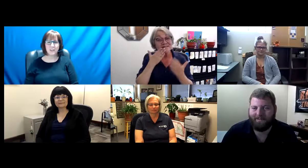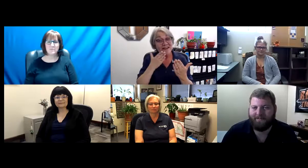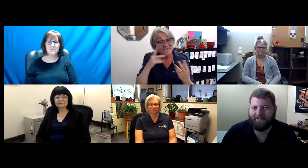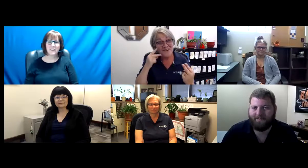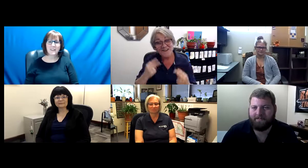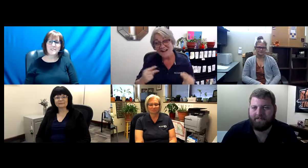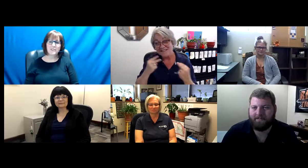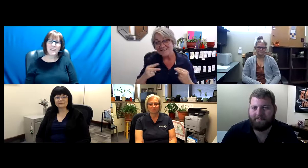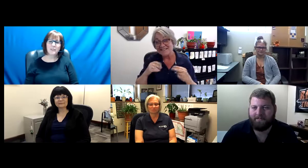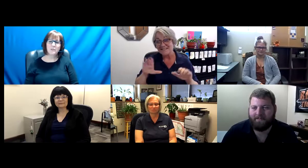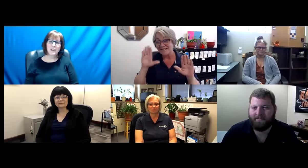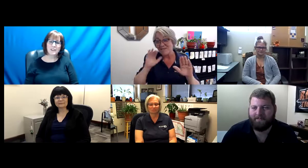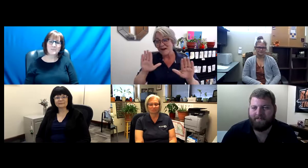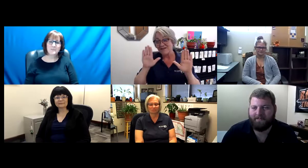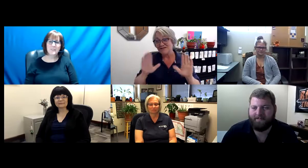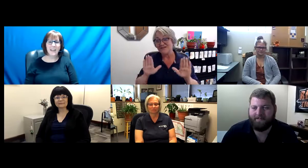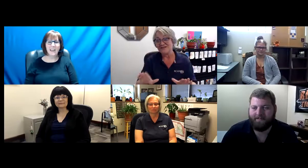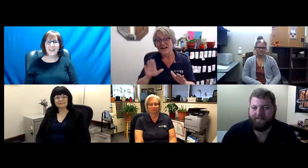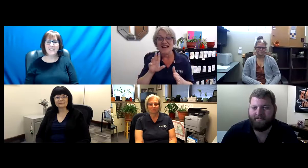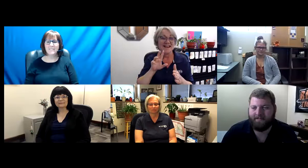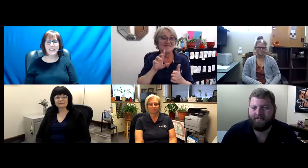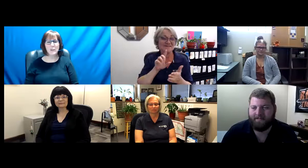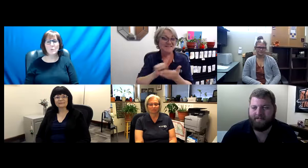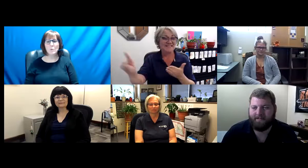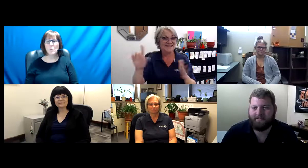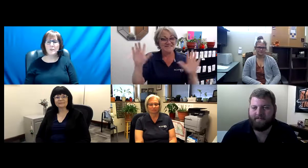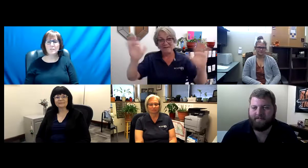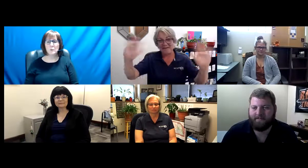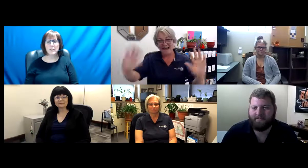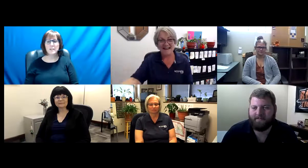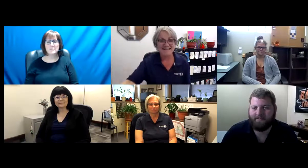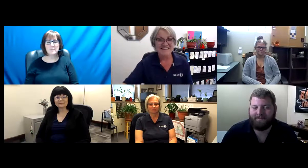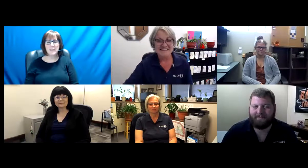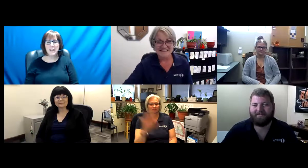So thank you for watching. Have a wonderful week. Bye-bye.